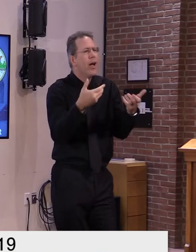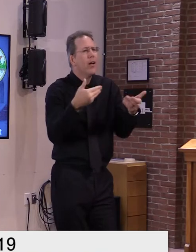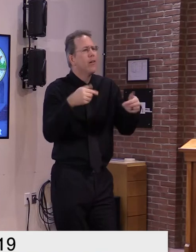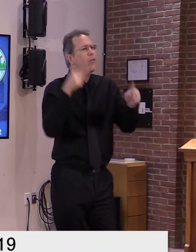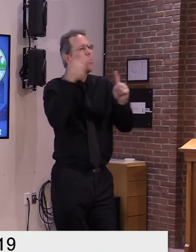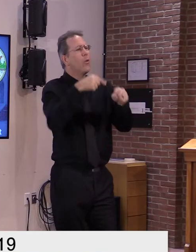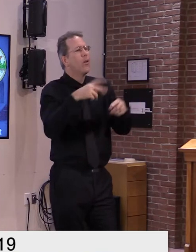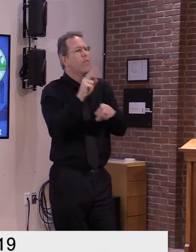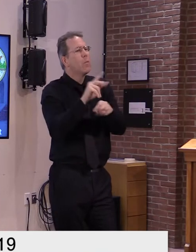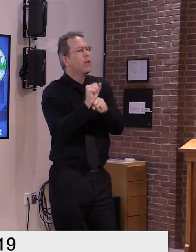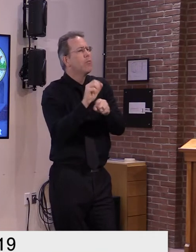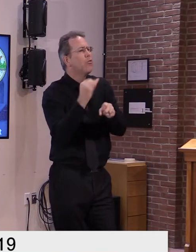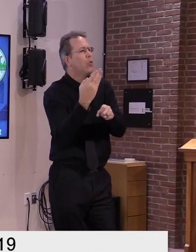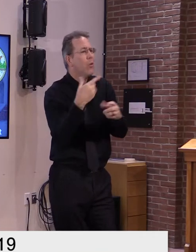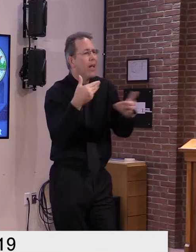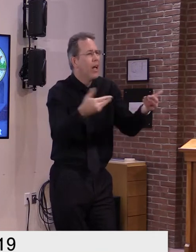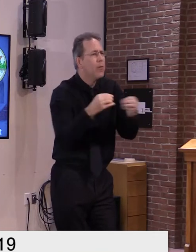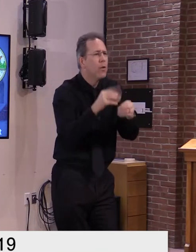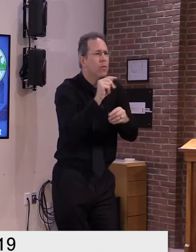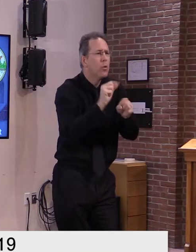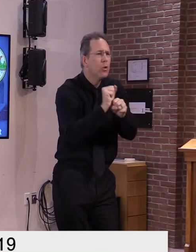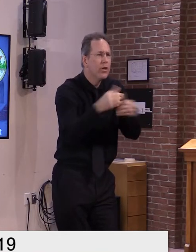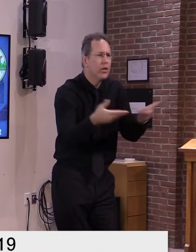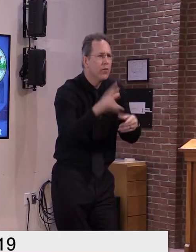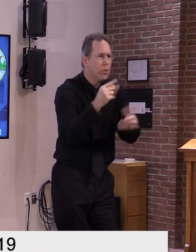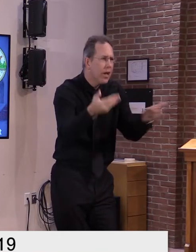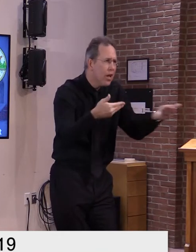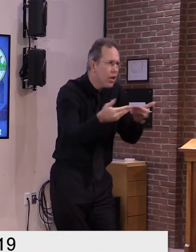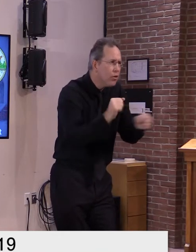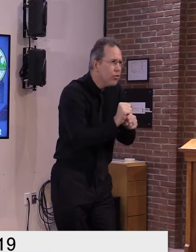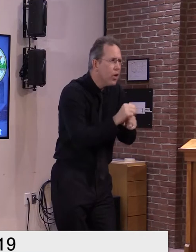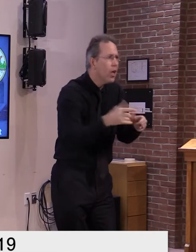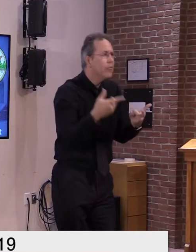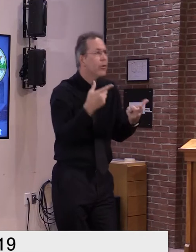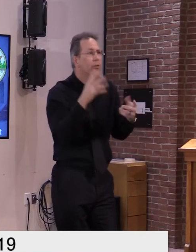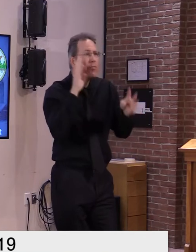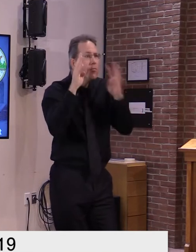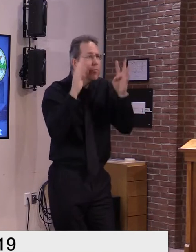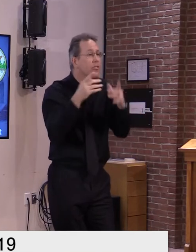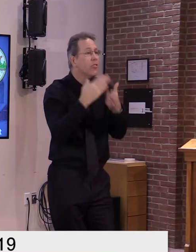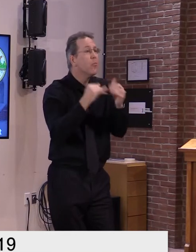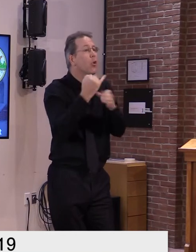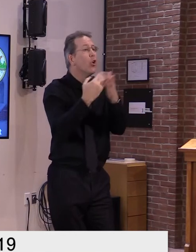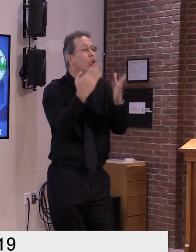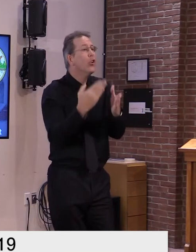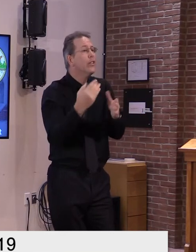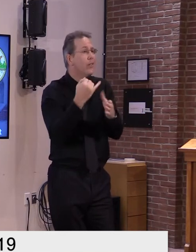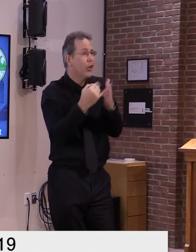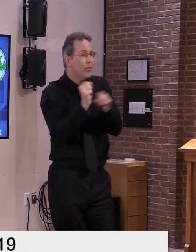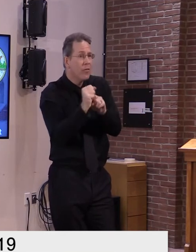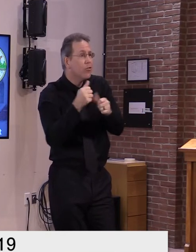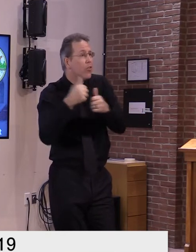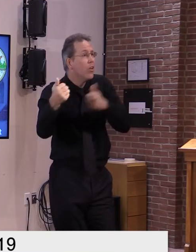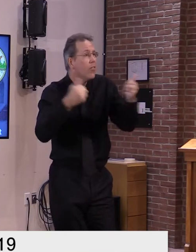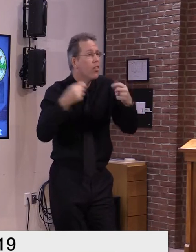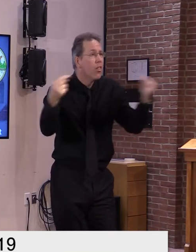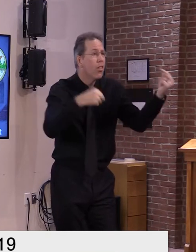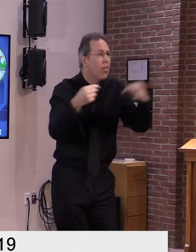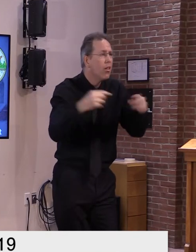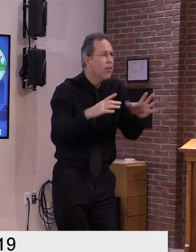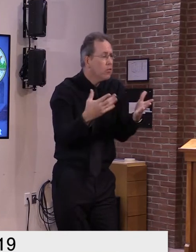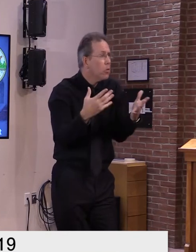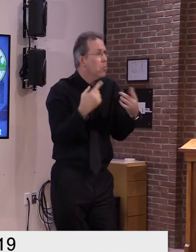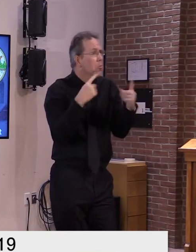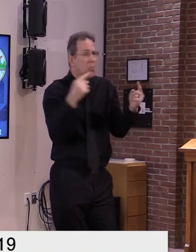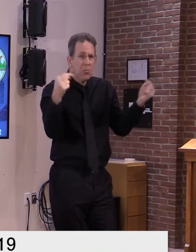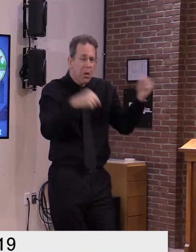and culture, outdoor recreation, and tourism opportunities our state is known for. They draw new residents